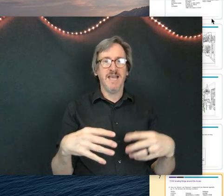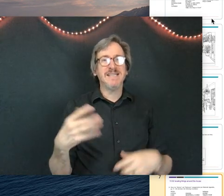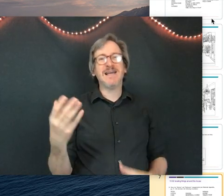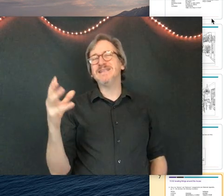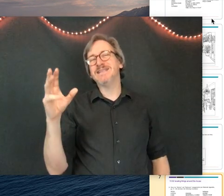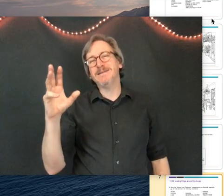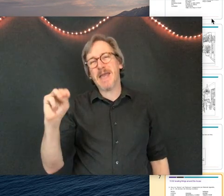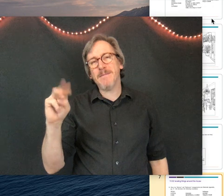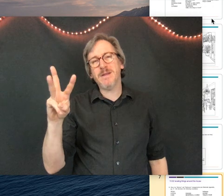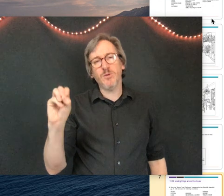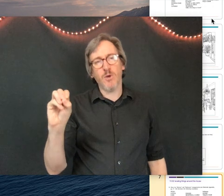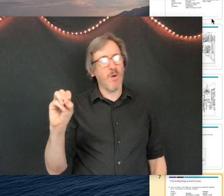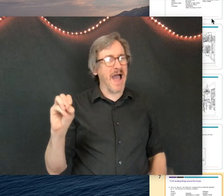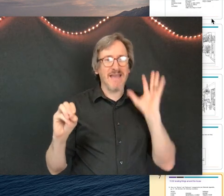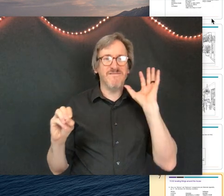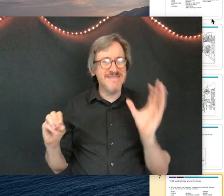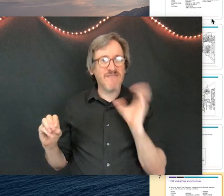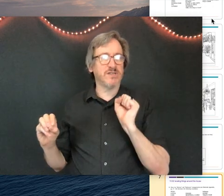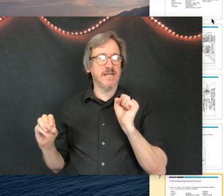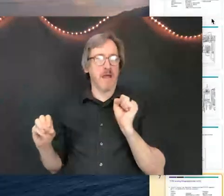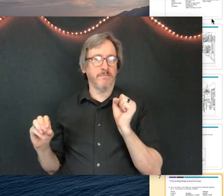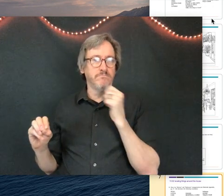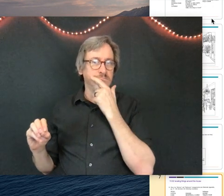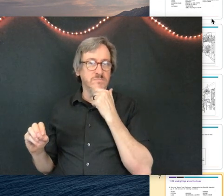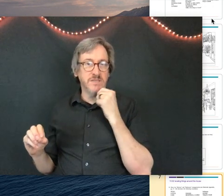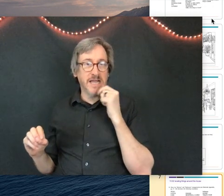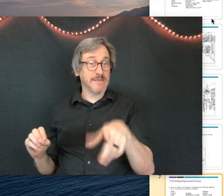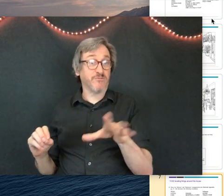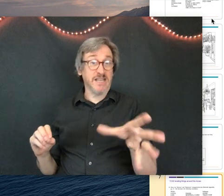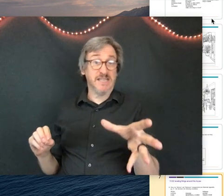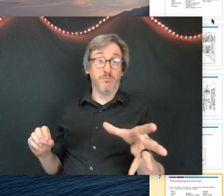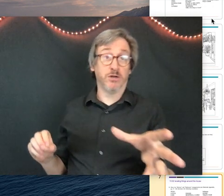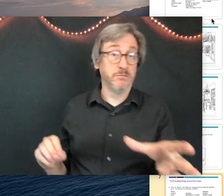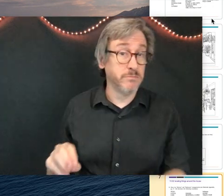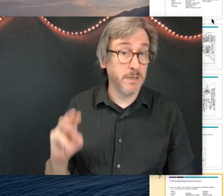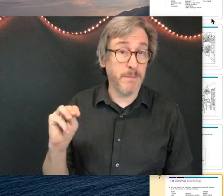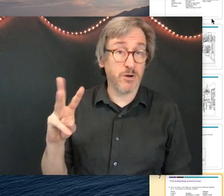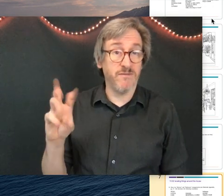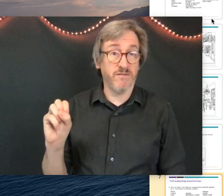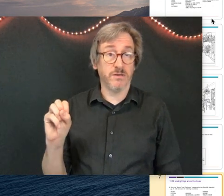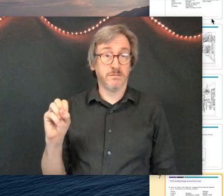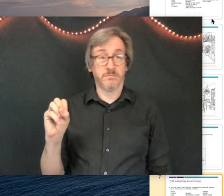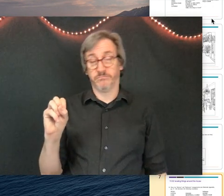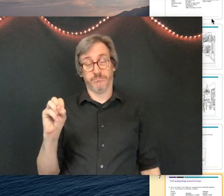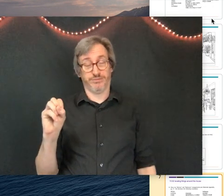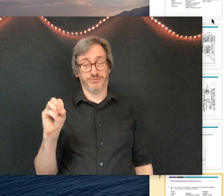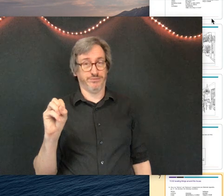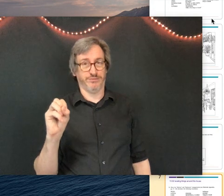Microwave. MWO, I have never seen that, except for in this book. Microwave oven.